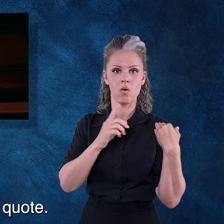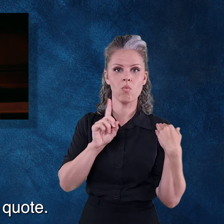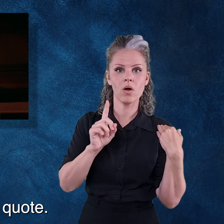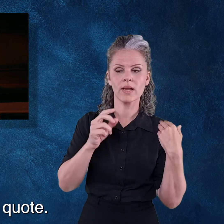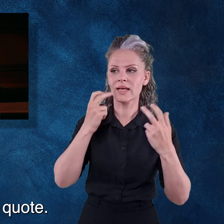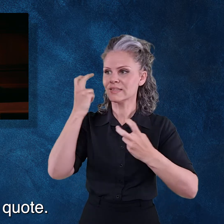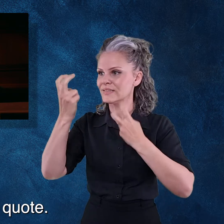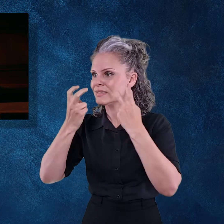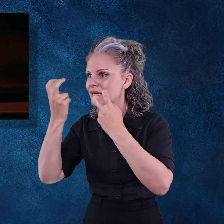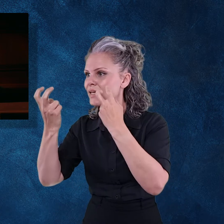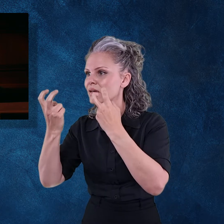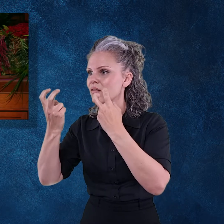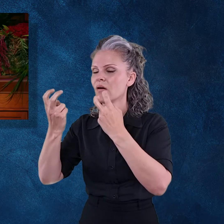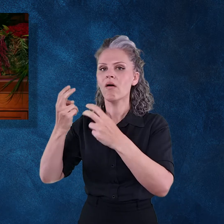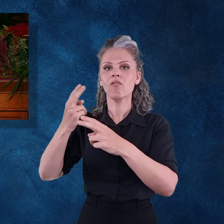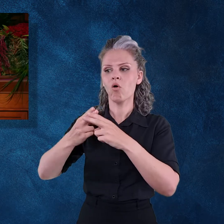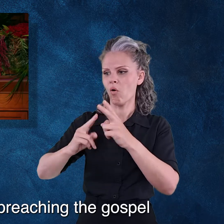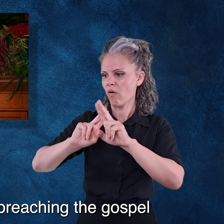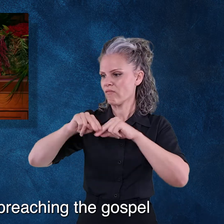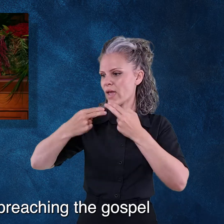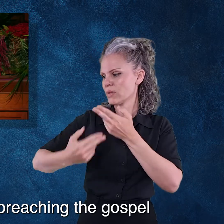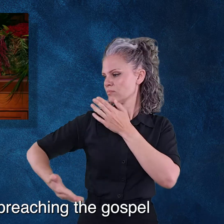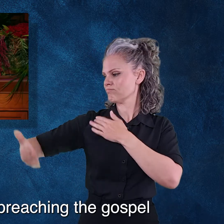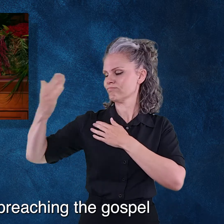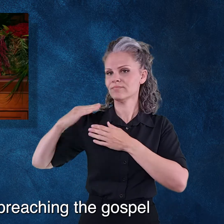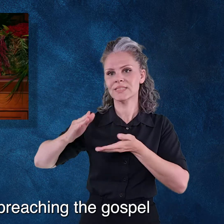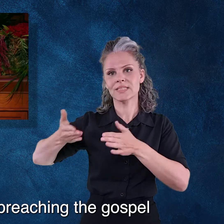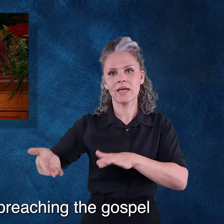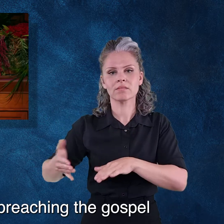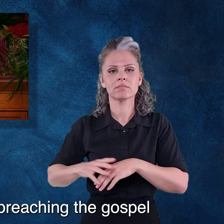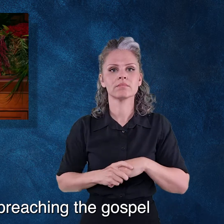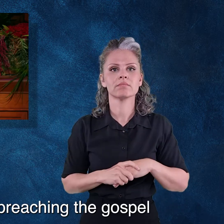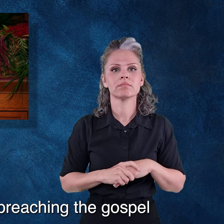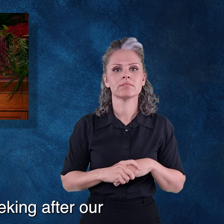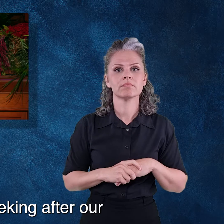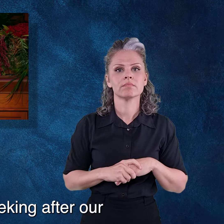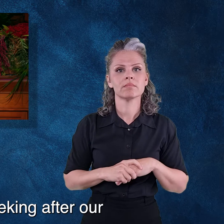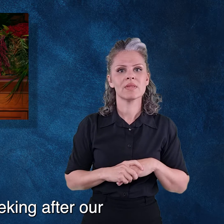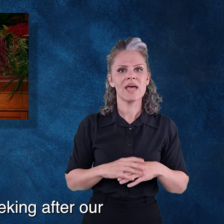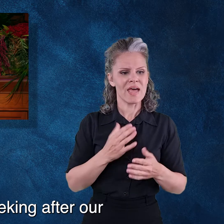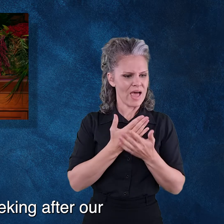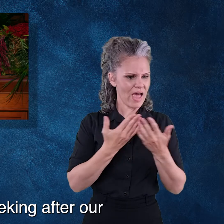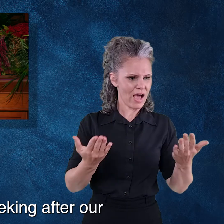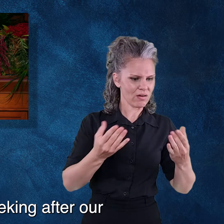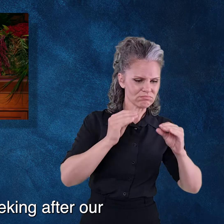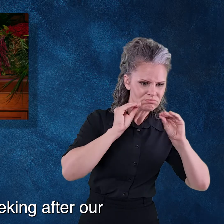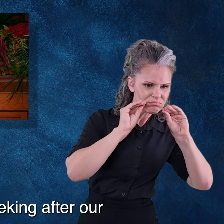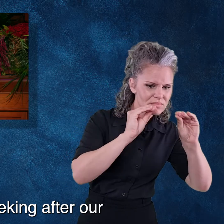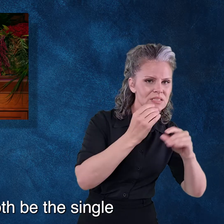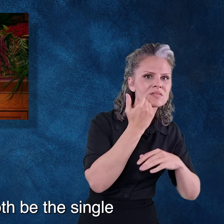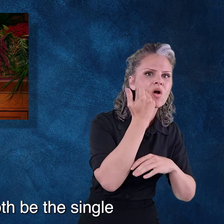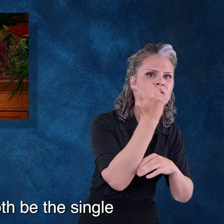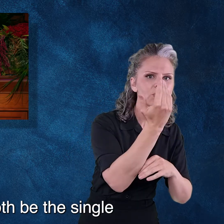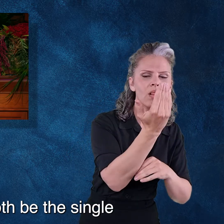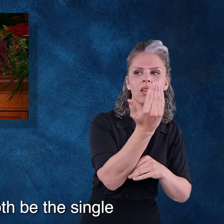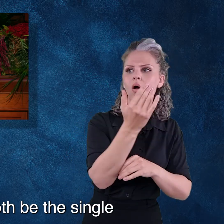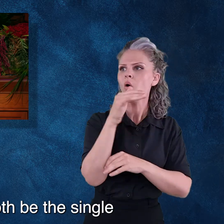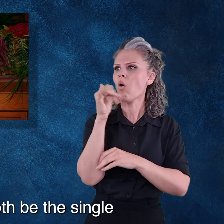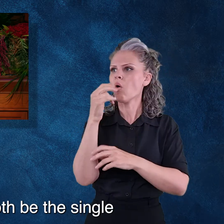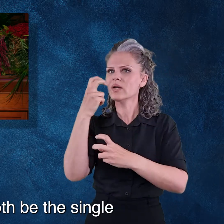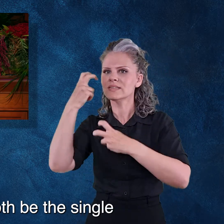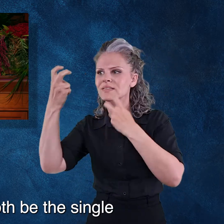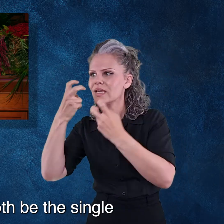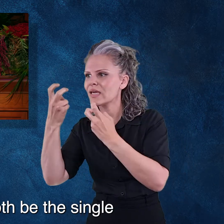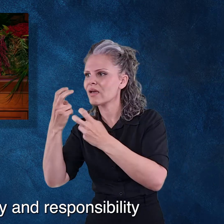close quote. But how can preaching the gospel and seeking after our dead both